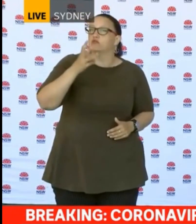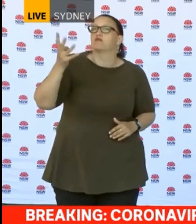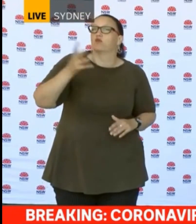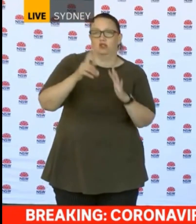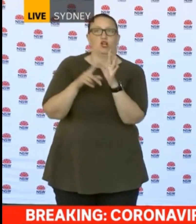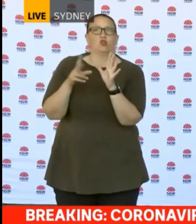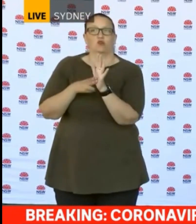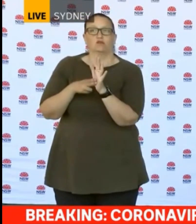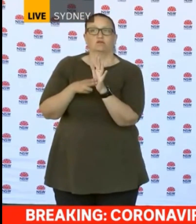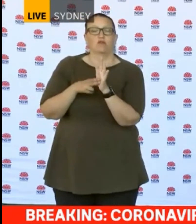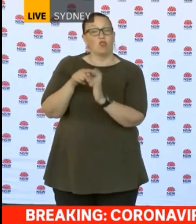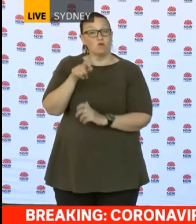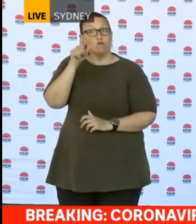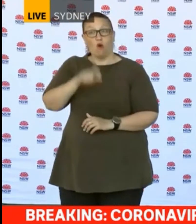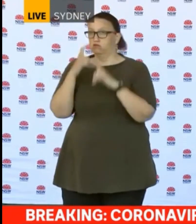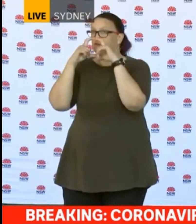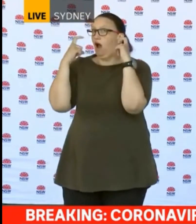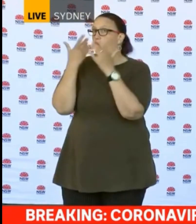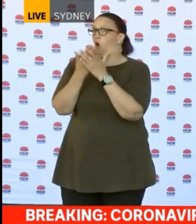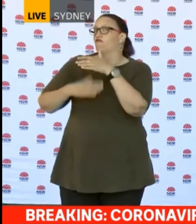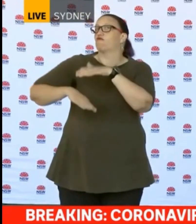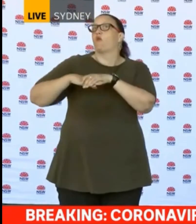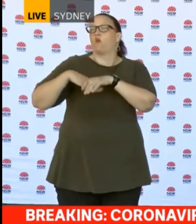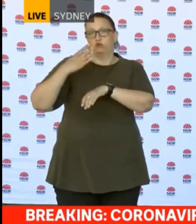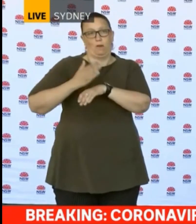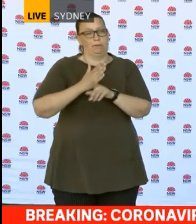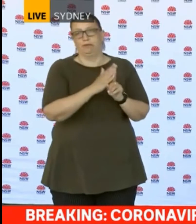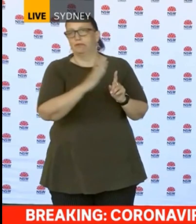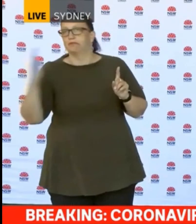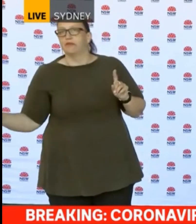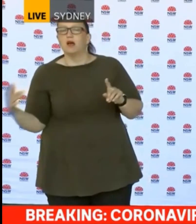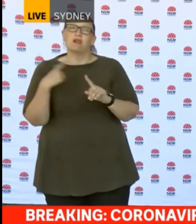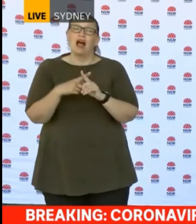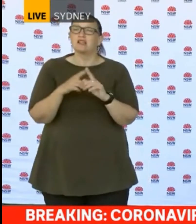contact, and they also wore a face mask during each of their shifts.